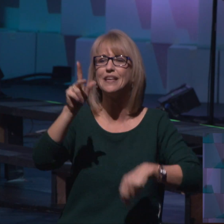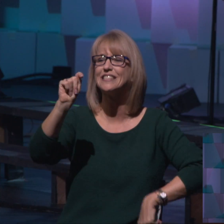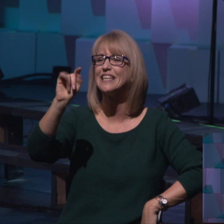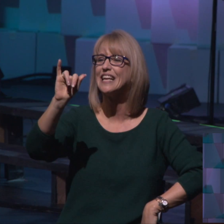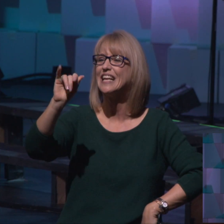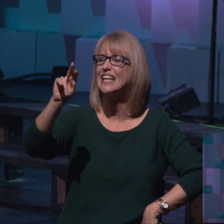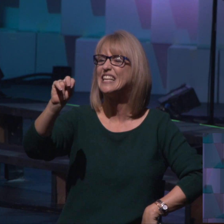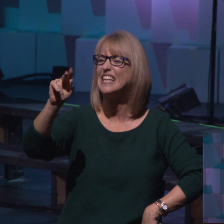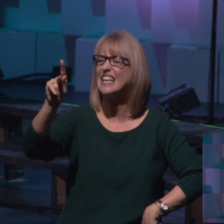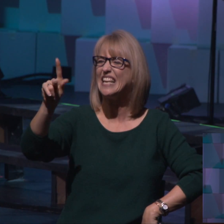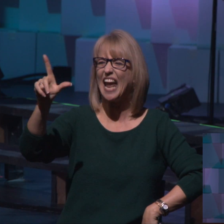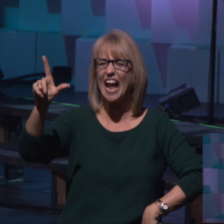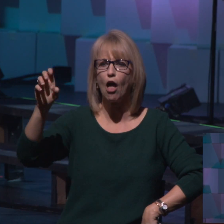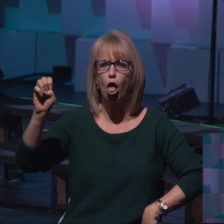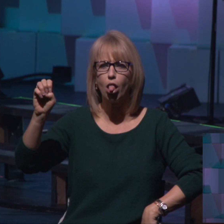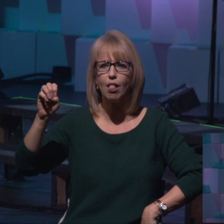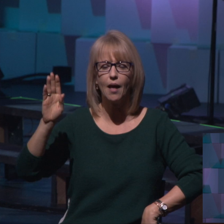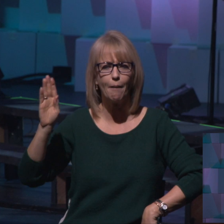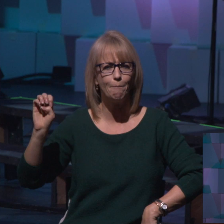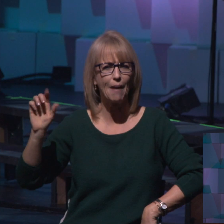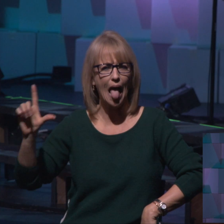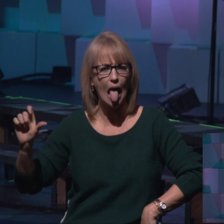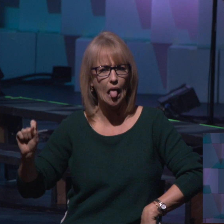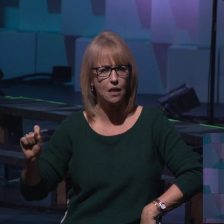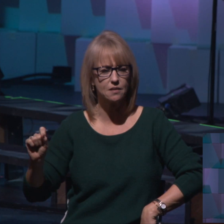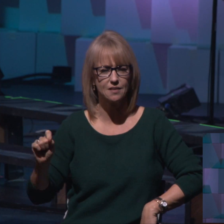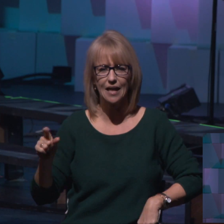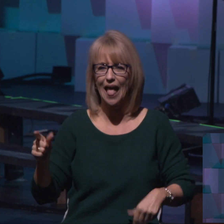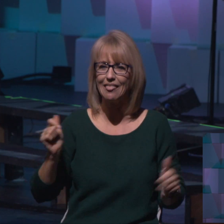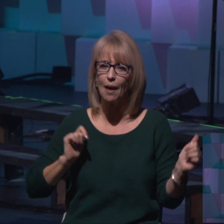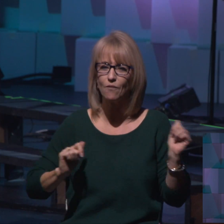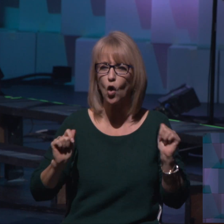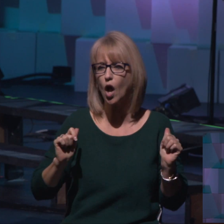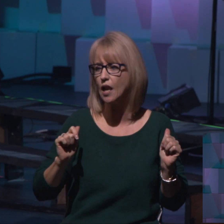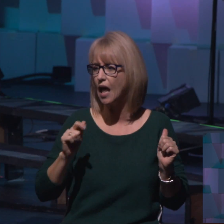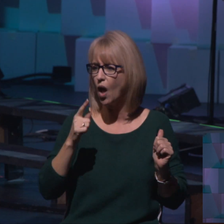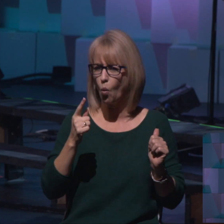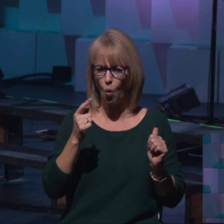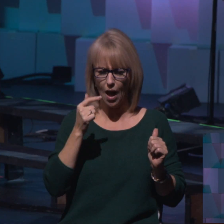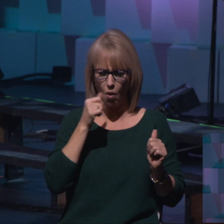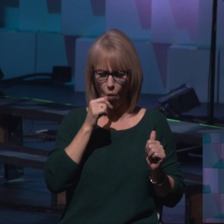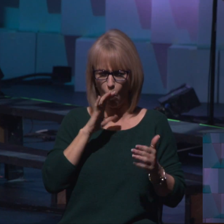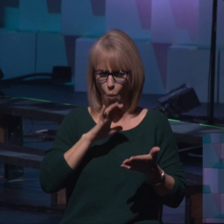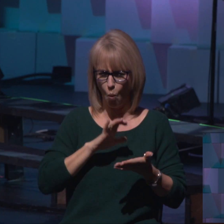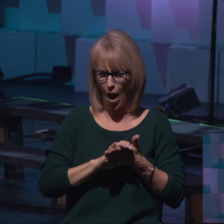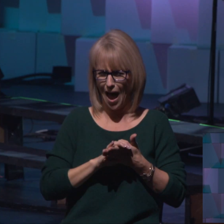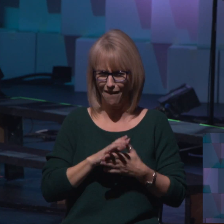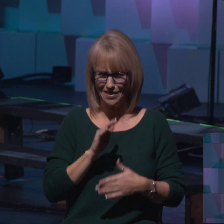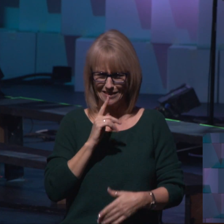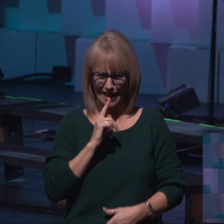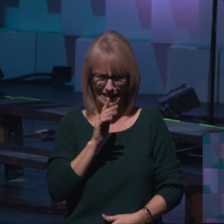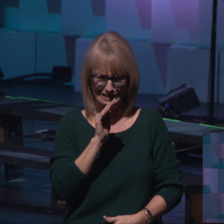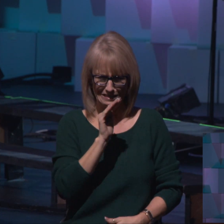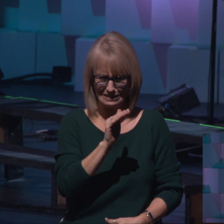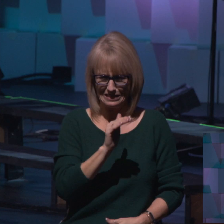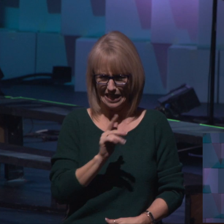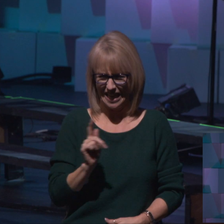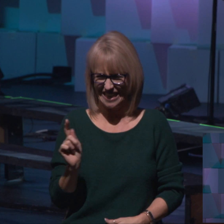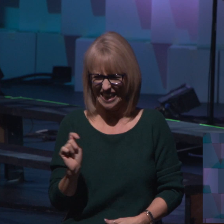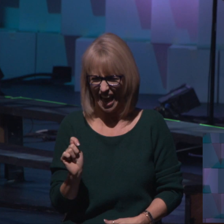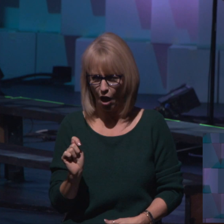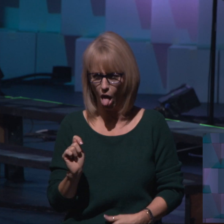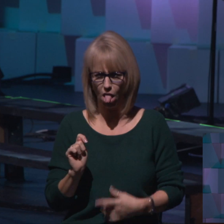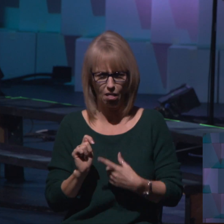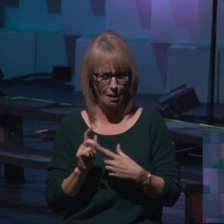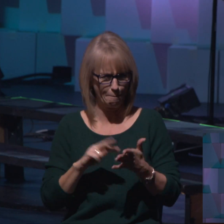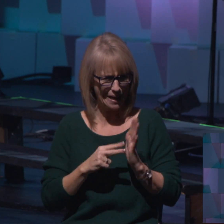Bells. And after they wrote it, performed it, the wife of Livingston, who one of the authors, came up and said, you know, you really should change the name because